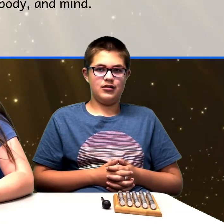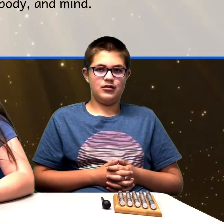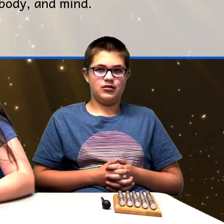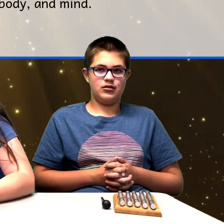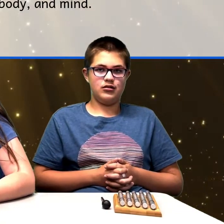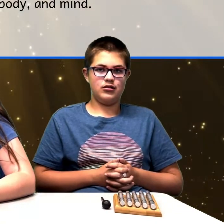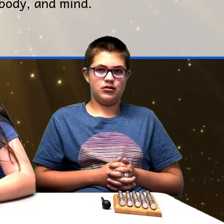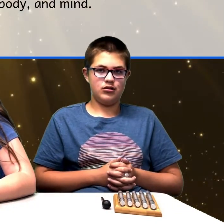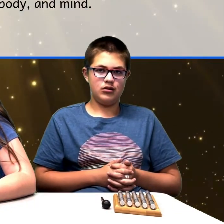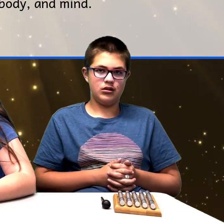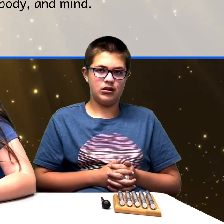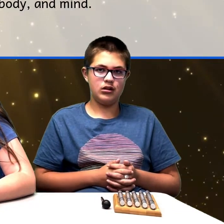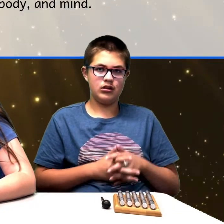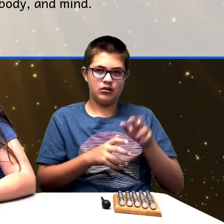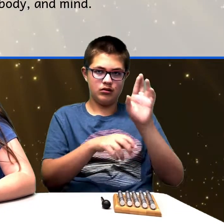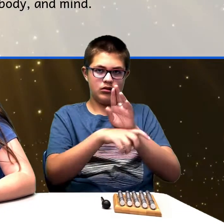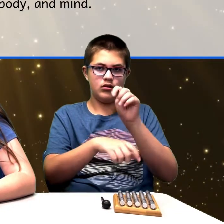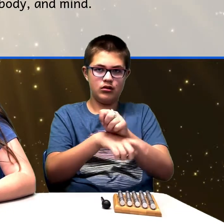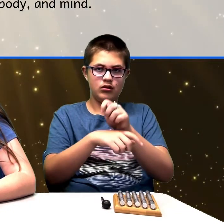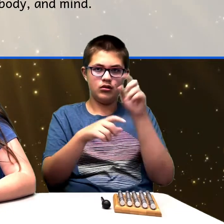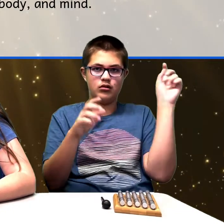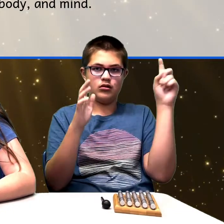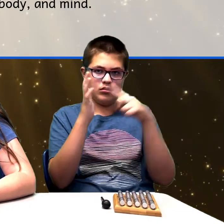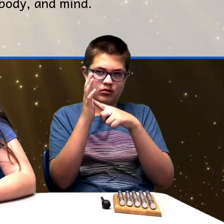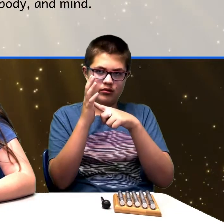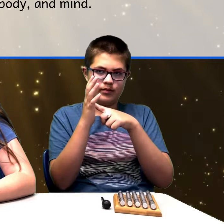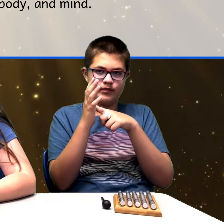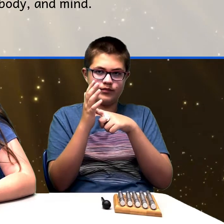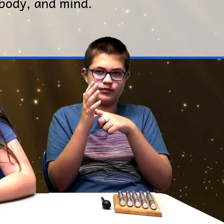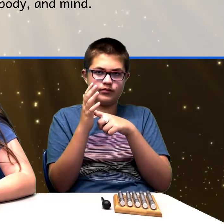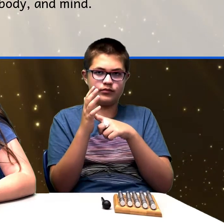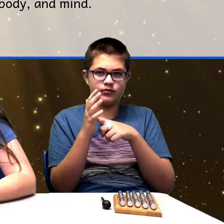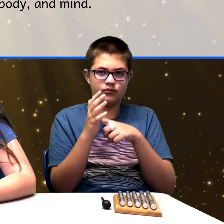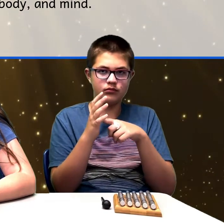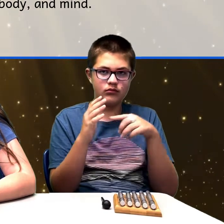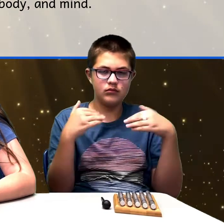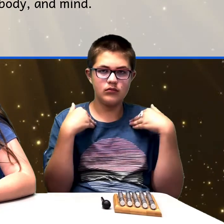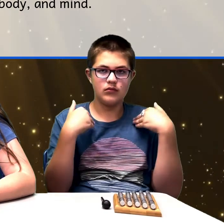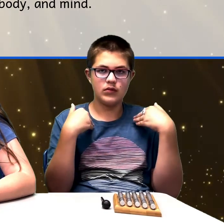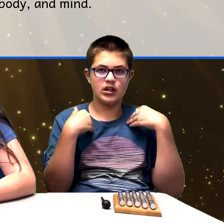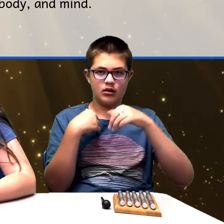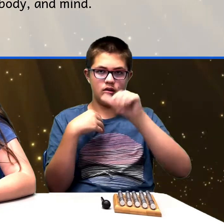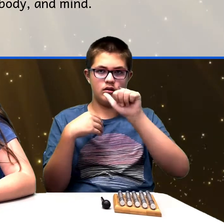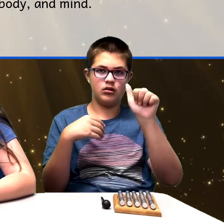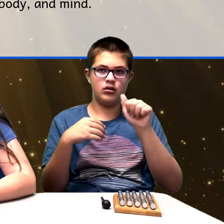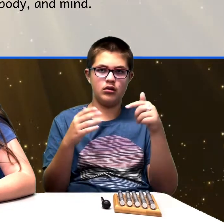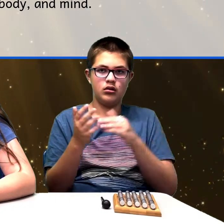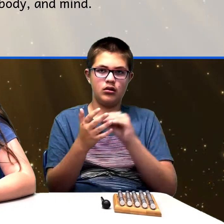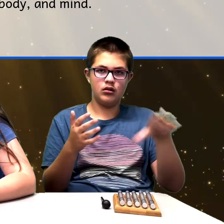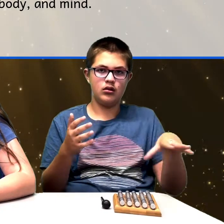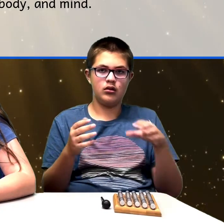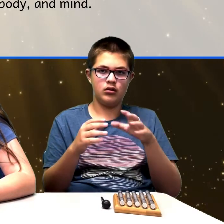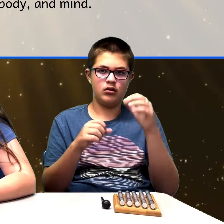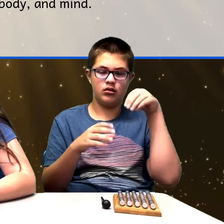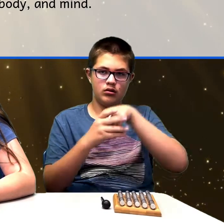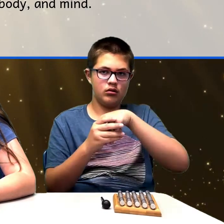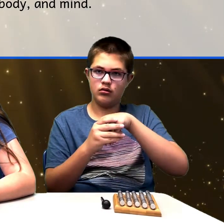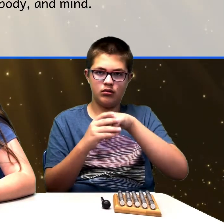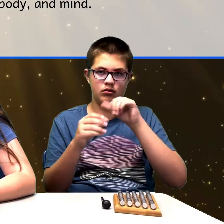Freeman Temple recognizes this, that there are athletic scholars who participate